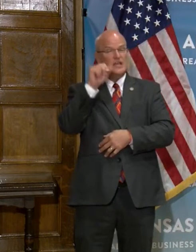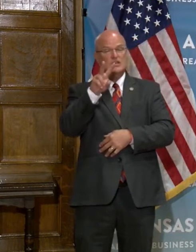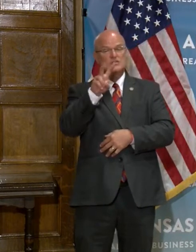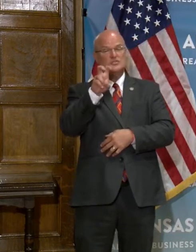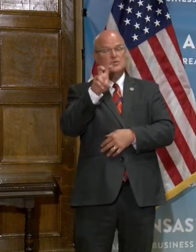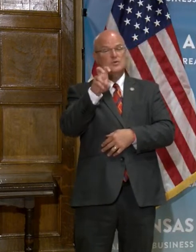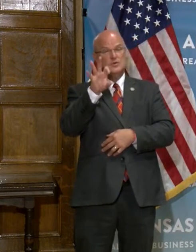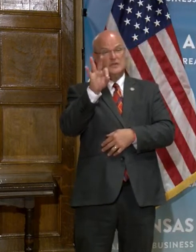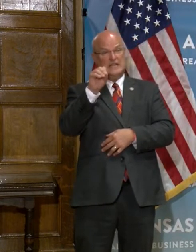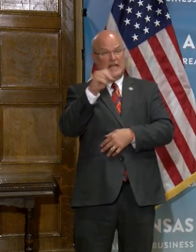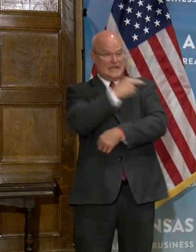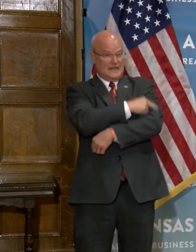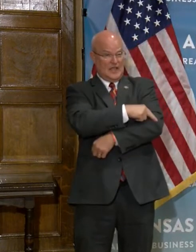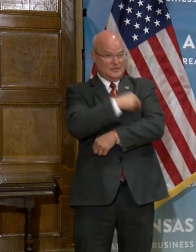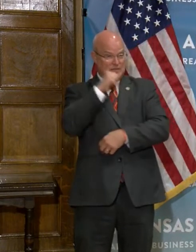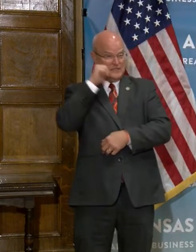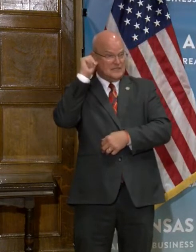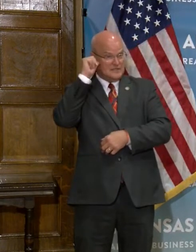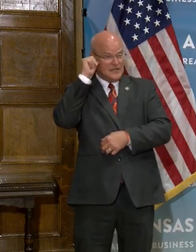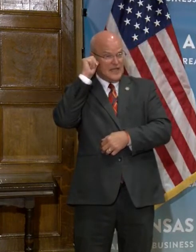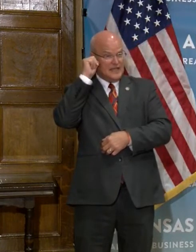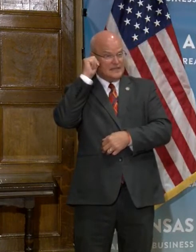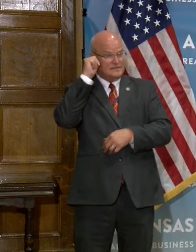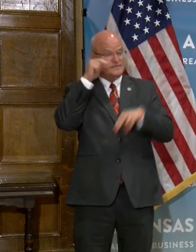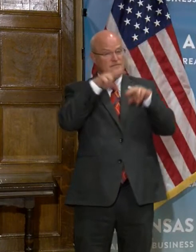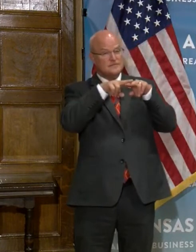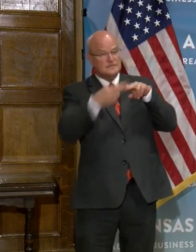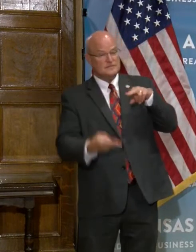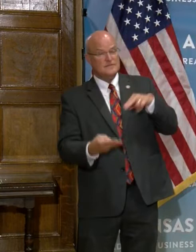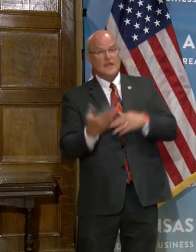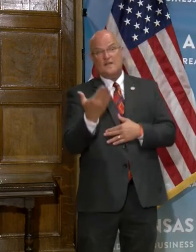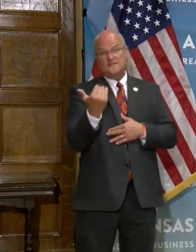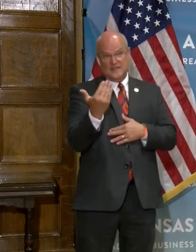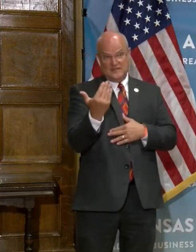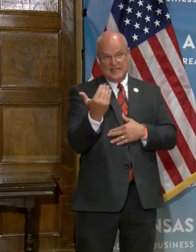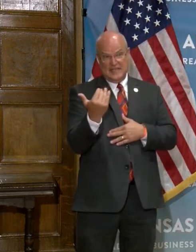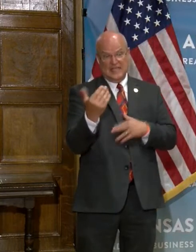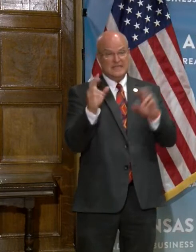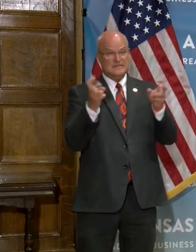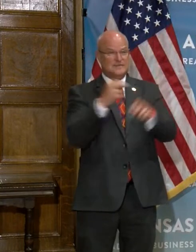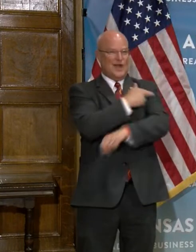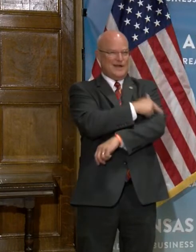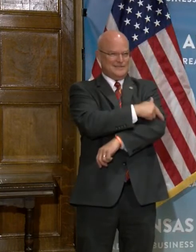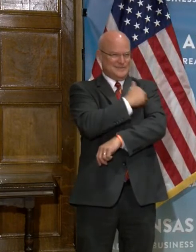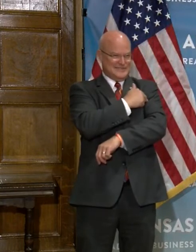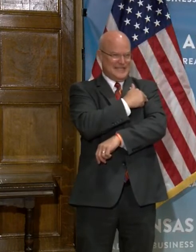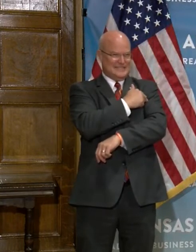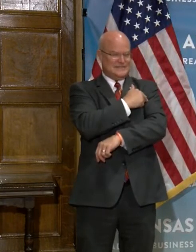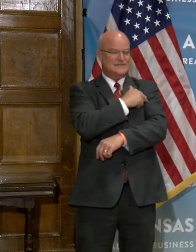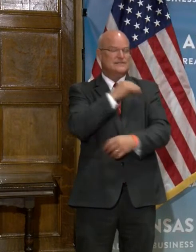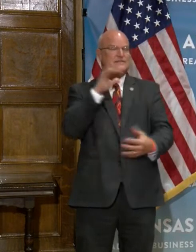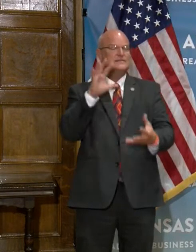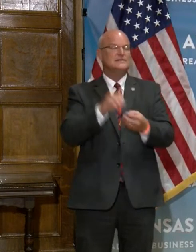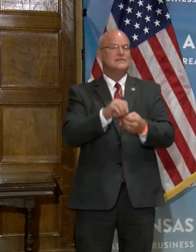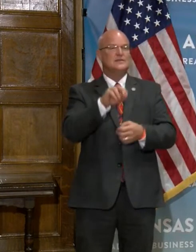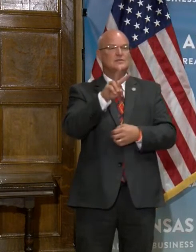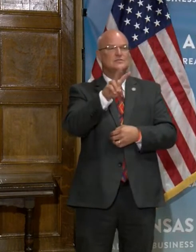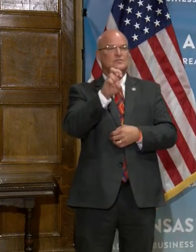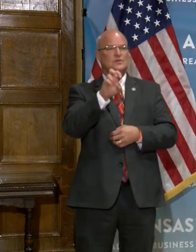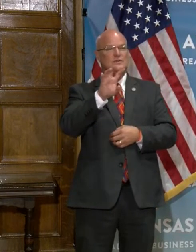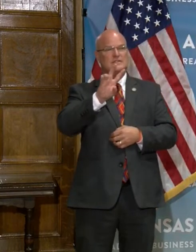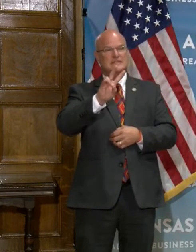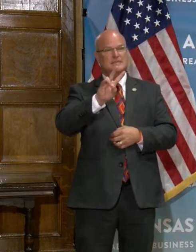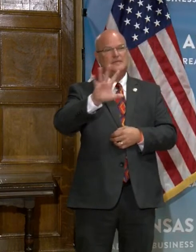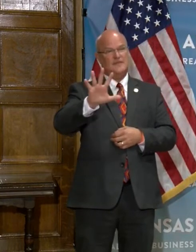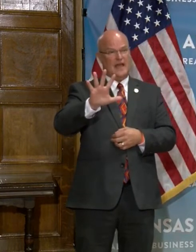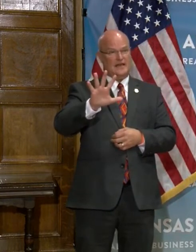290 hospitalizations. We have a reduction of 15 in terms of our hospitalization. That brings us down to